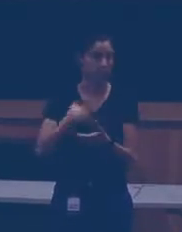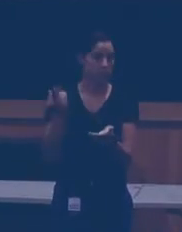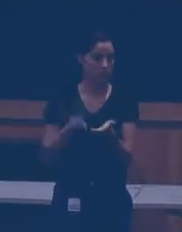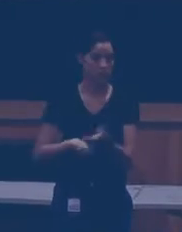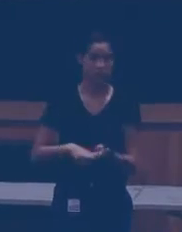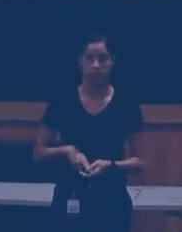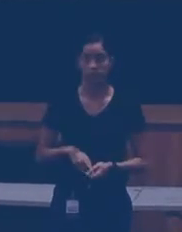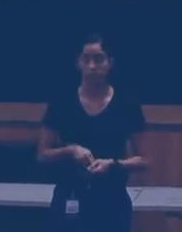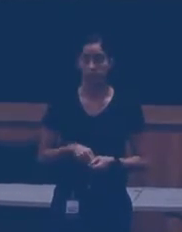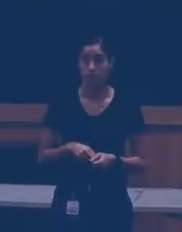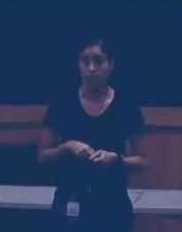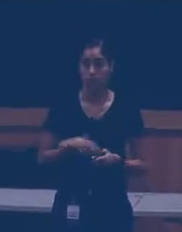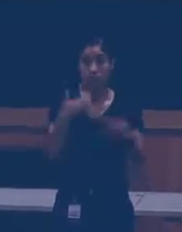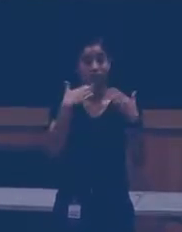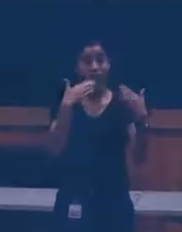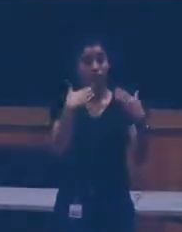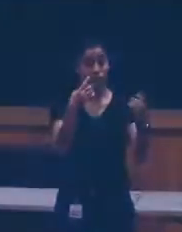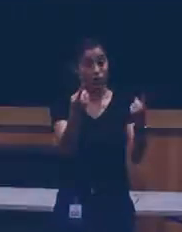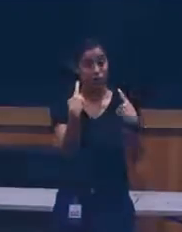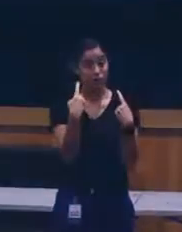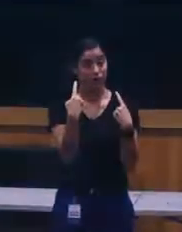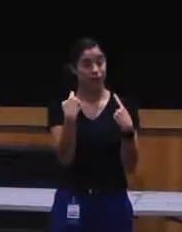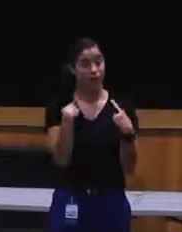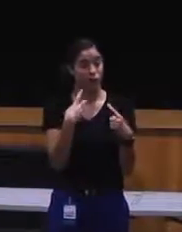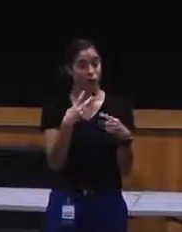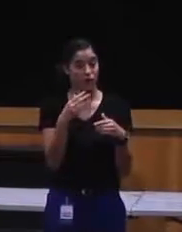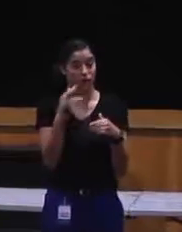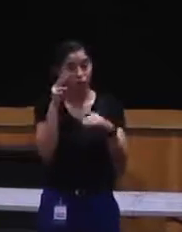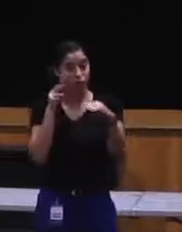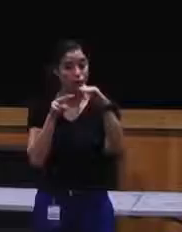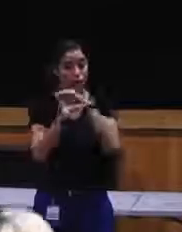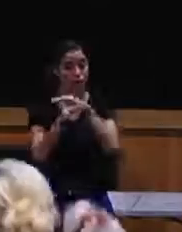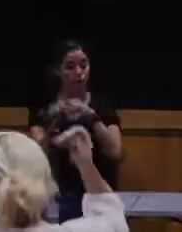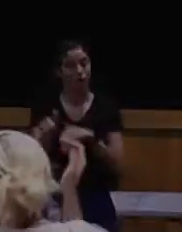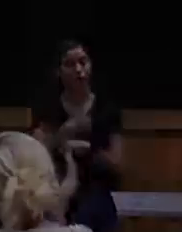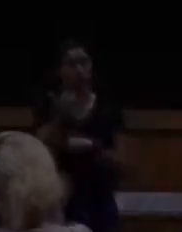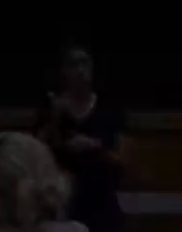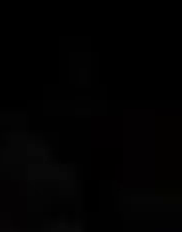signed in. And with that, thank you all for coming, and we look forward to another great year. Thanks.